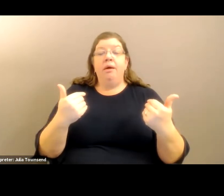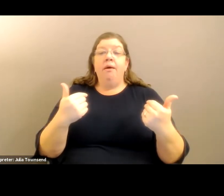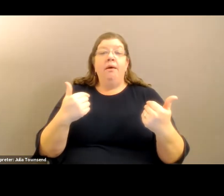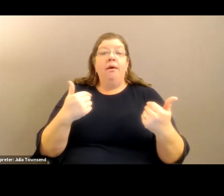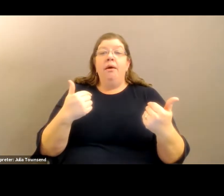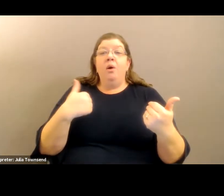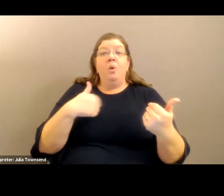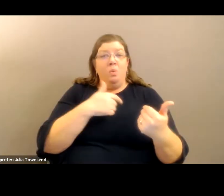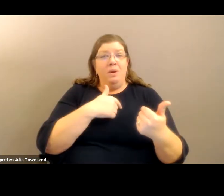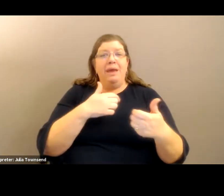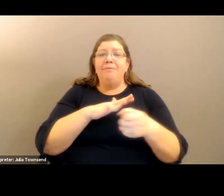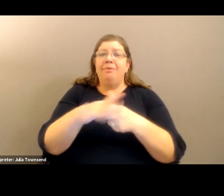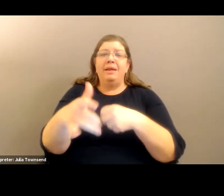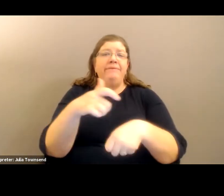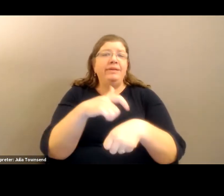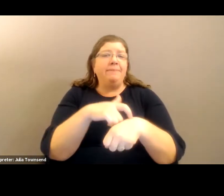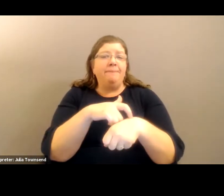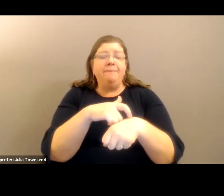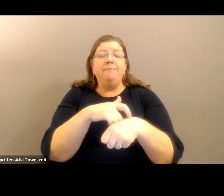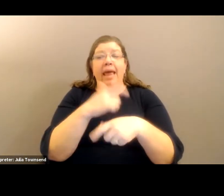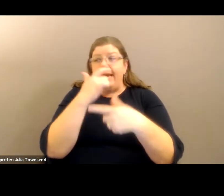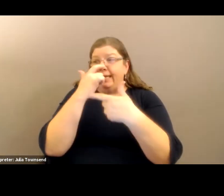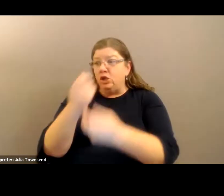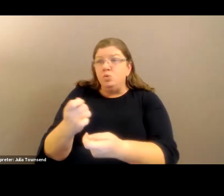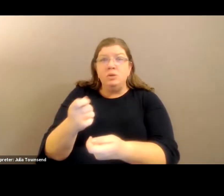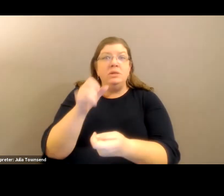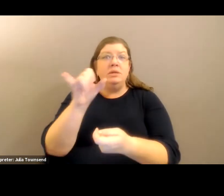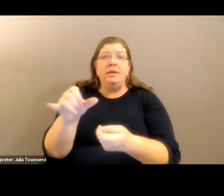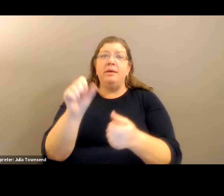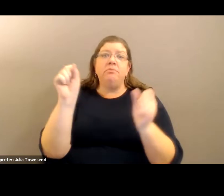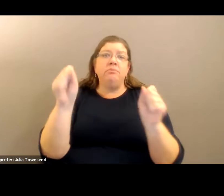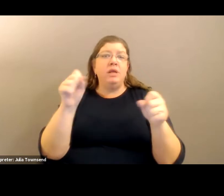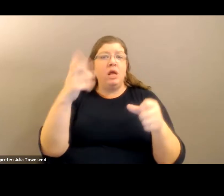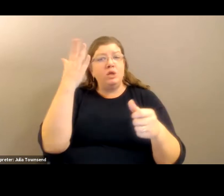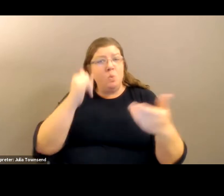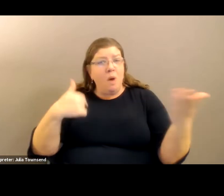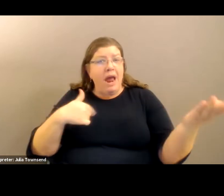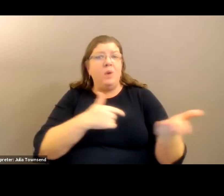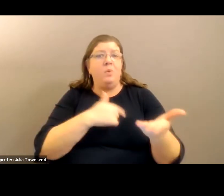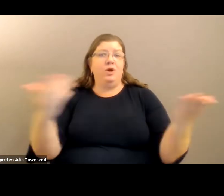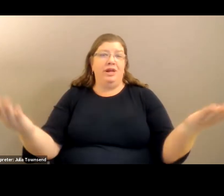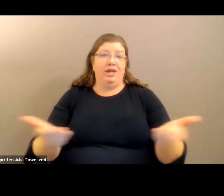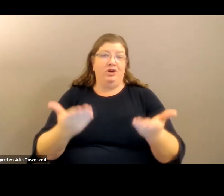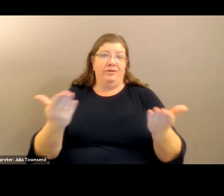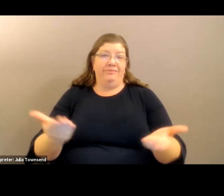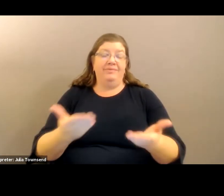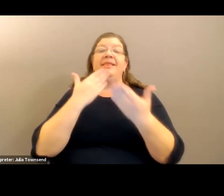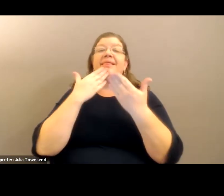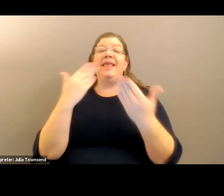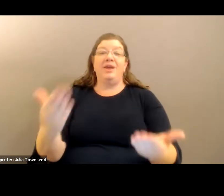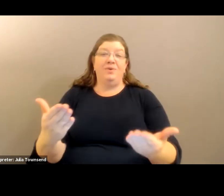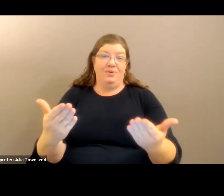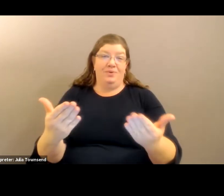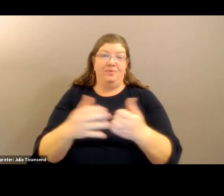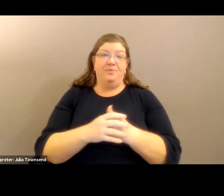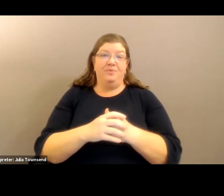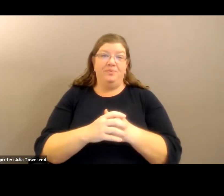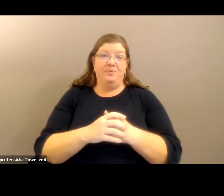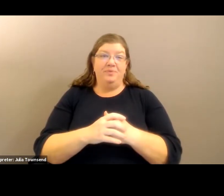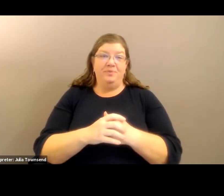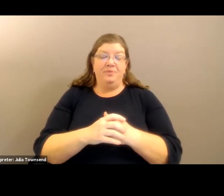we have the time and and the interest in that. That's why we're here. Thank you.